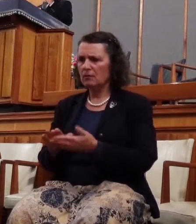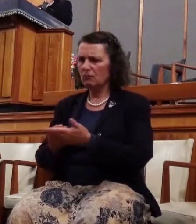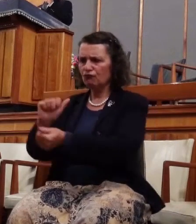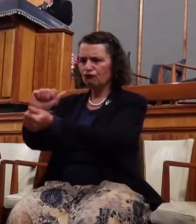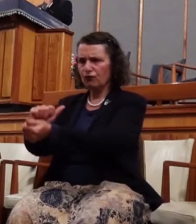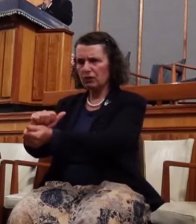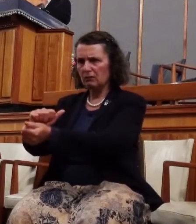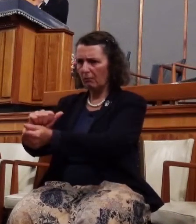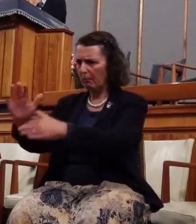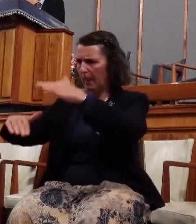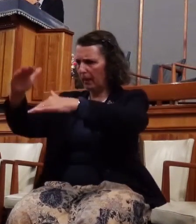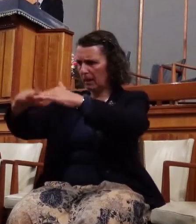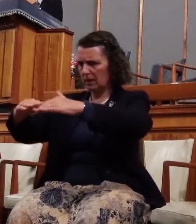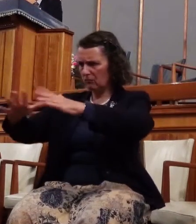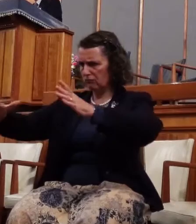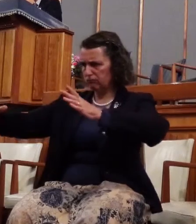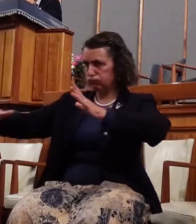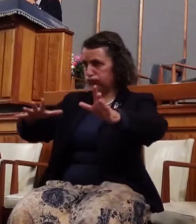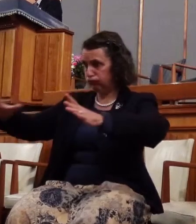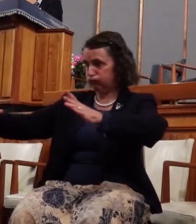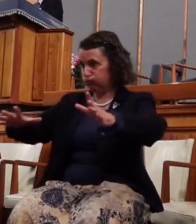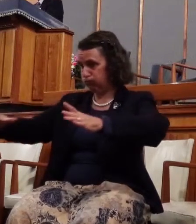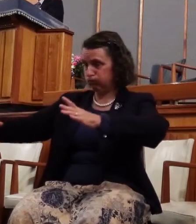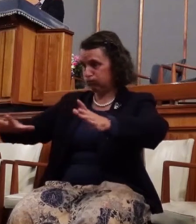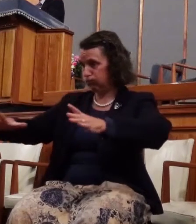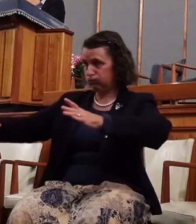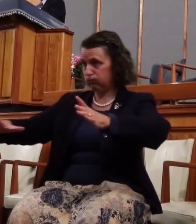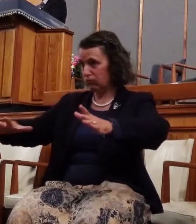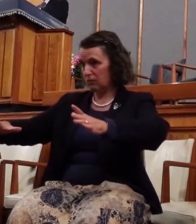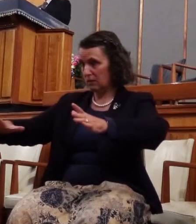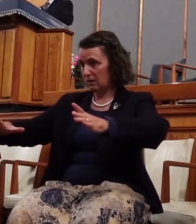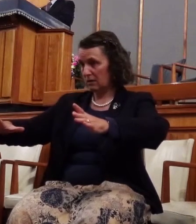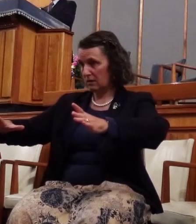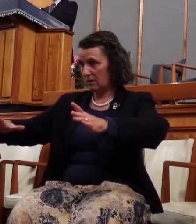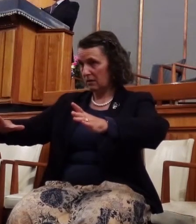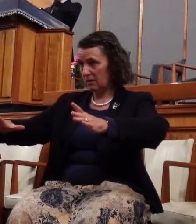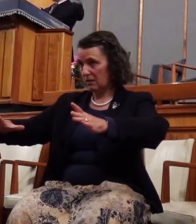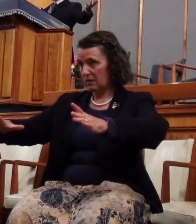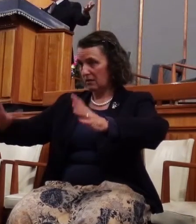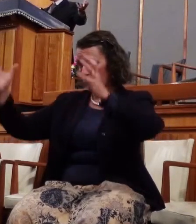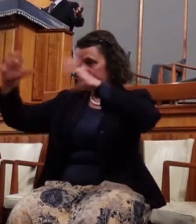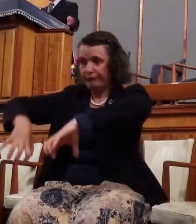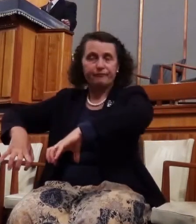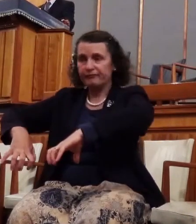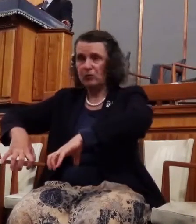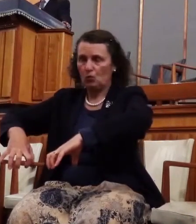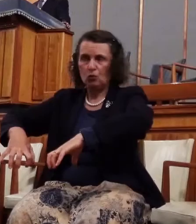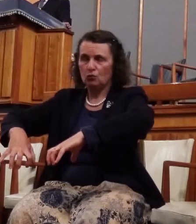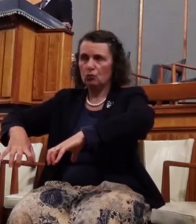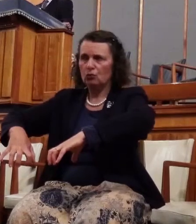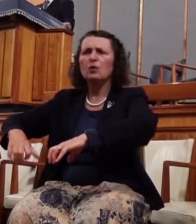the prison was shaken. The prison was shaken, but not in debris. It was not in pieces, because